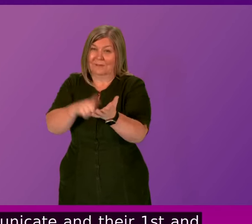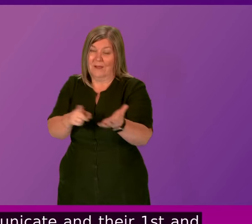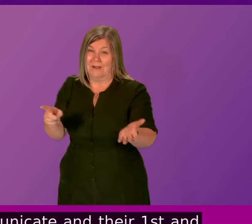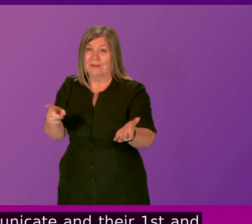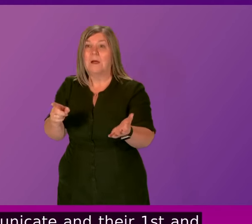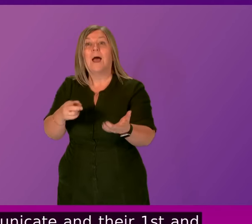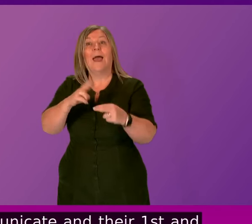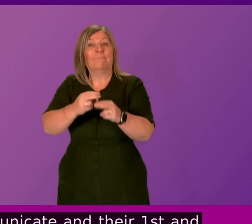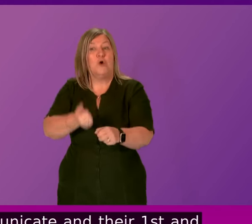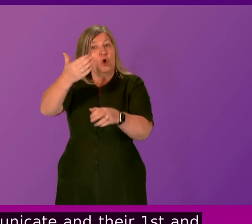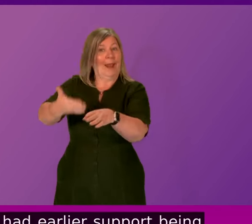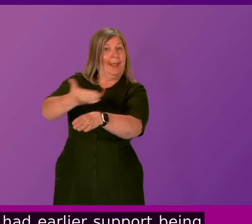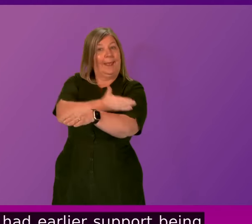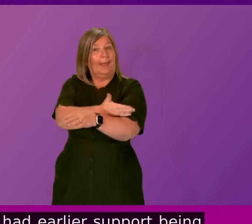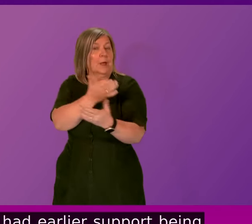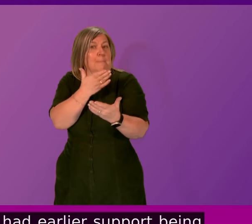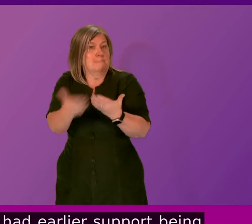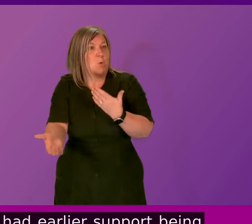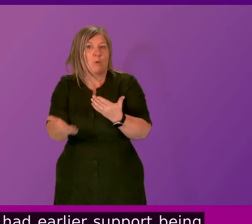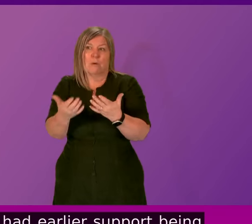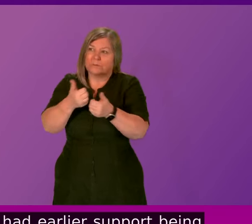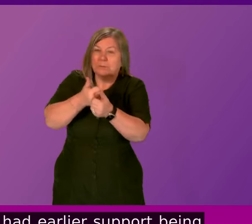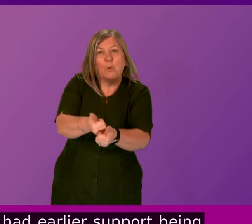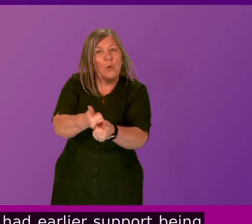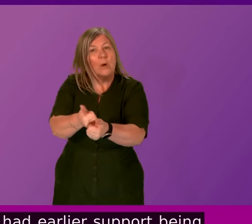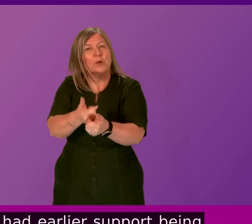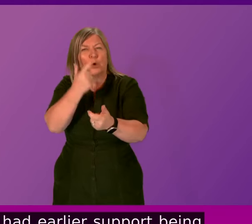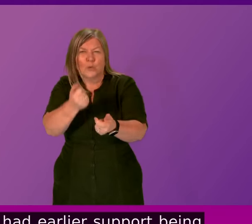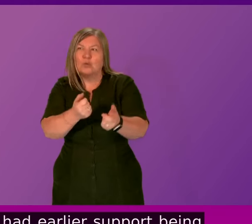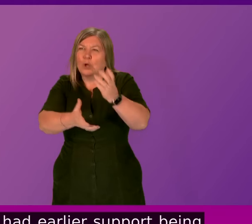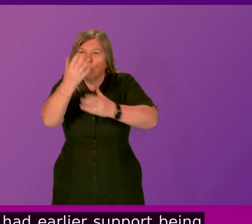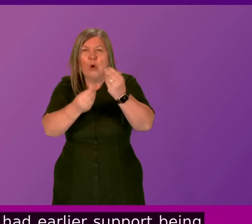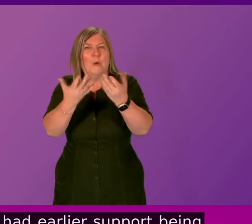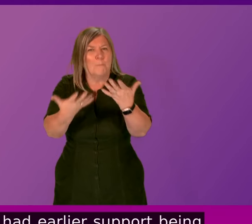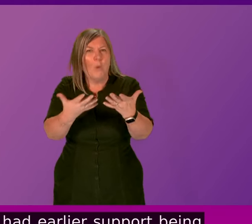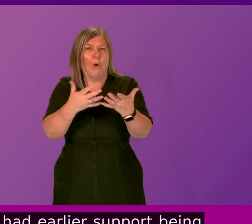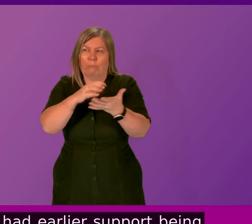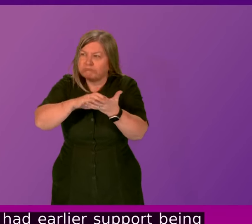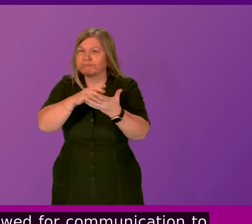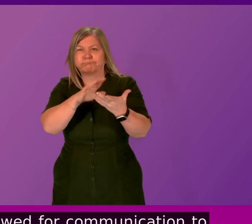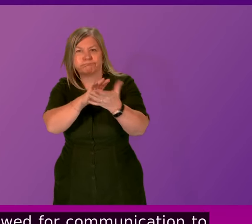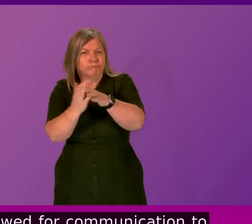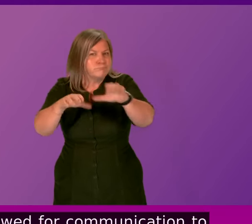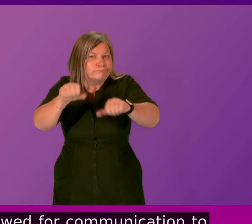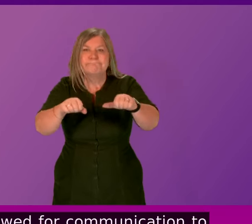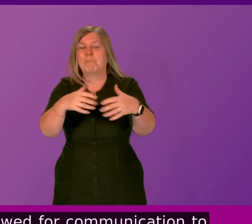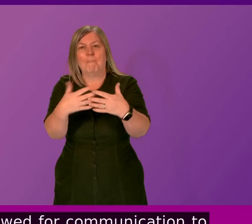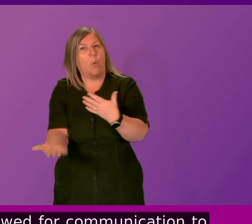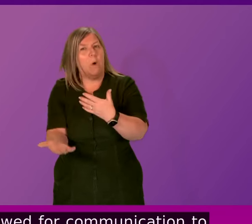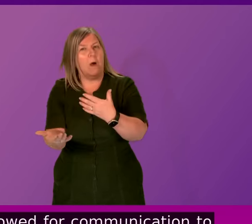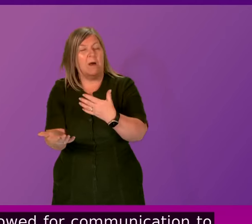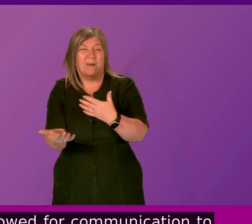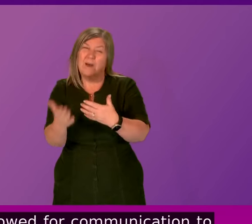provided, it would have allowed for tactile communication to have been taught. Equally, people with sight loss who lose their hearing can become